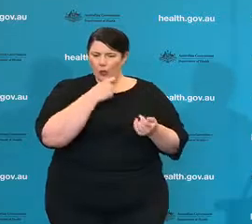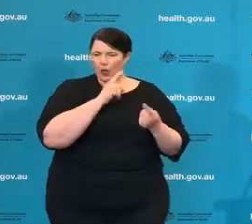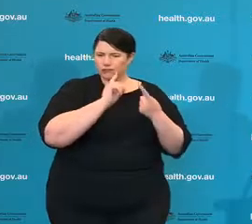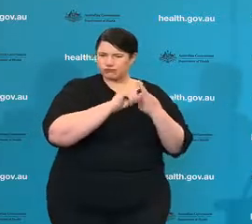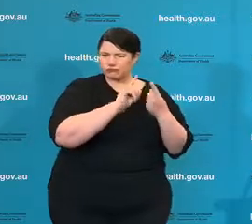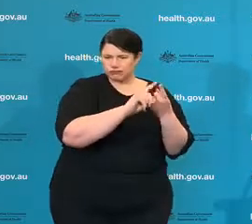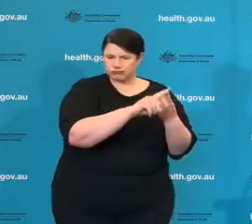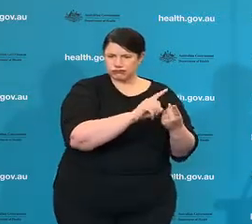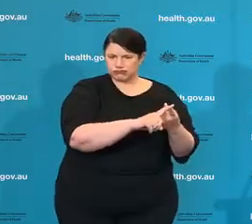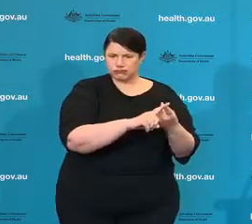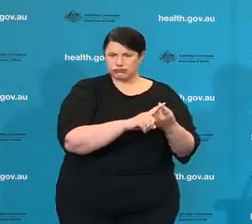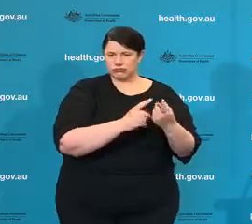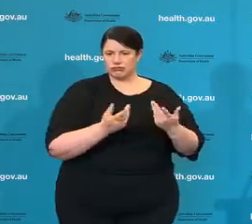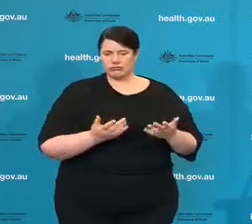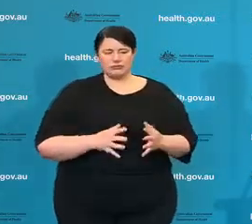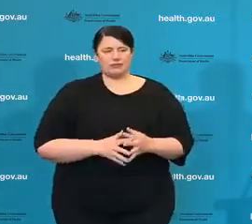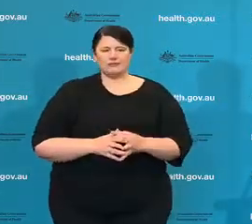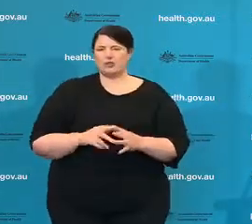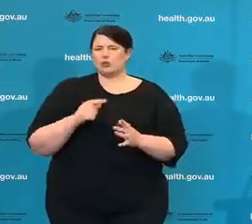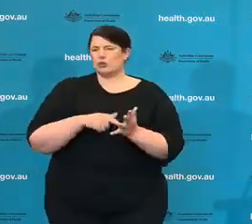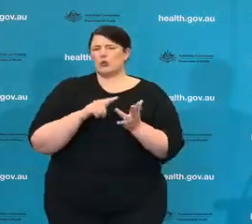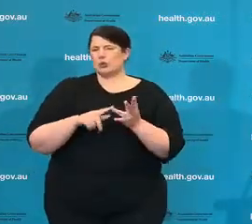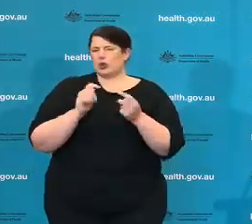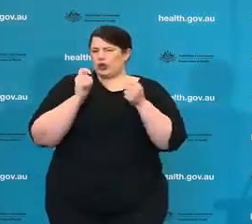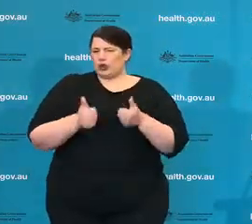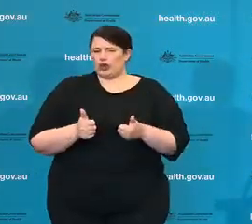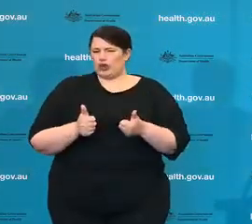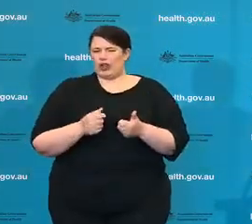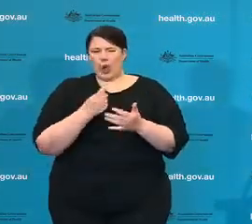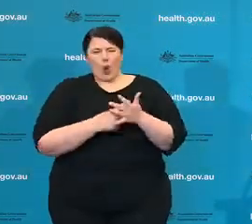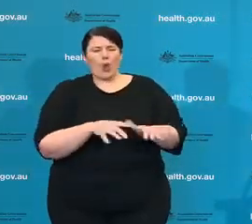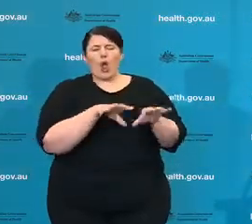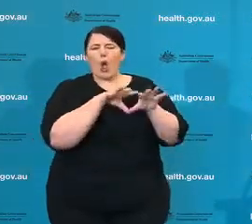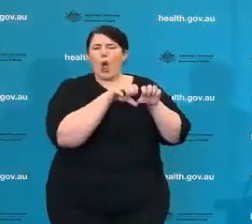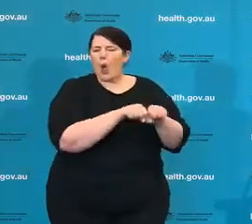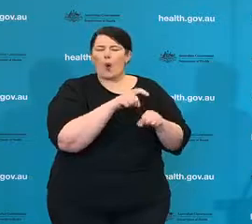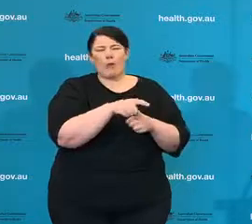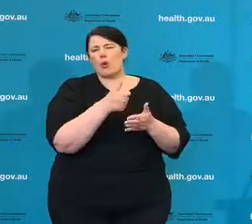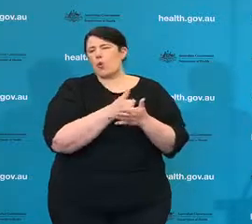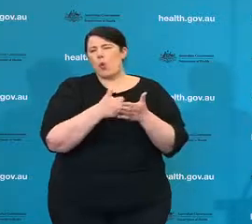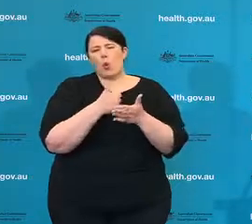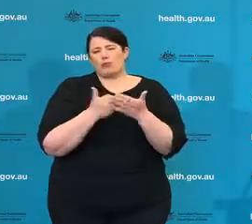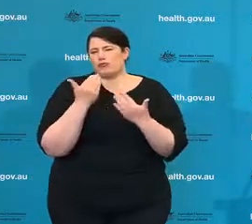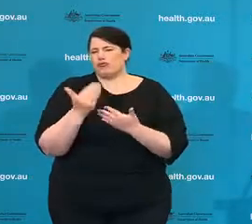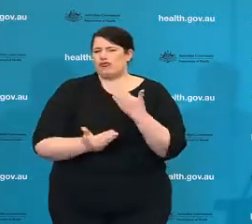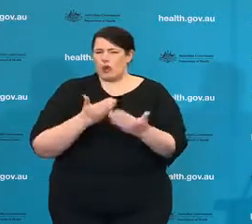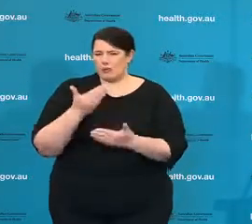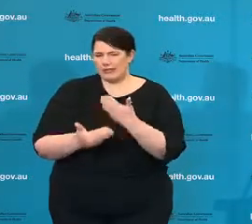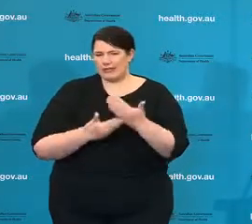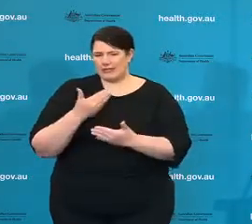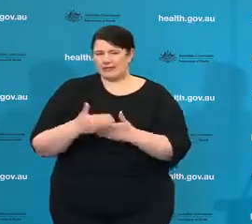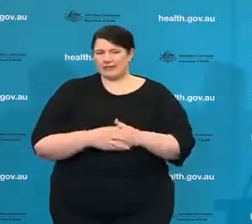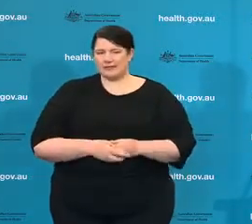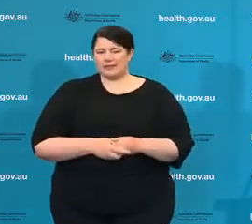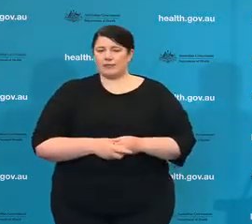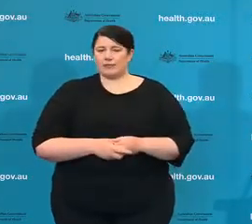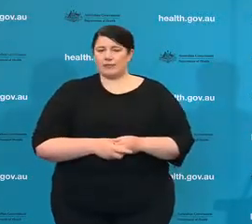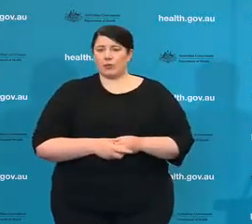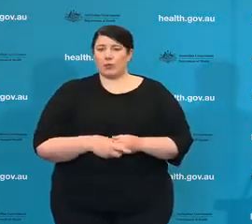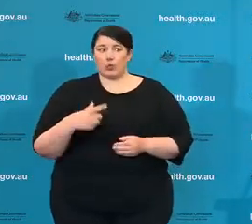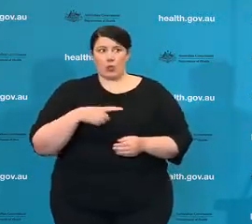cloud over that vaccine. As I said, this sort of event happens very frequently in vaccine trials. The reason we are hearing about